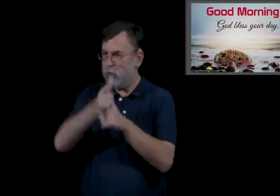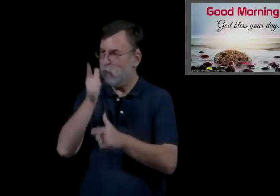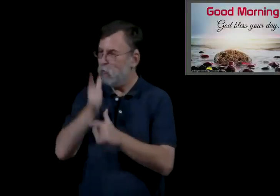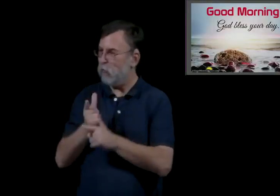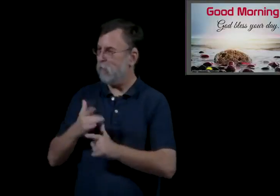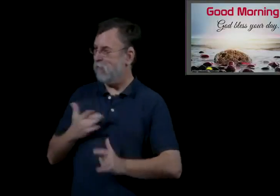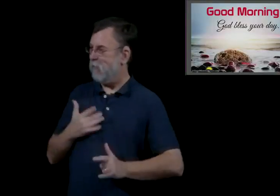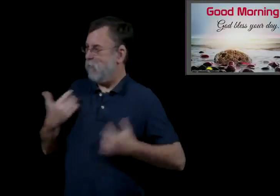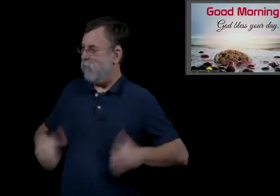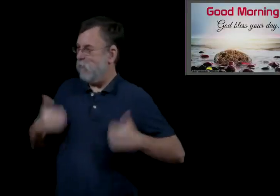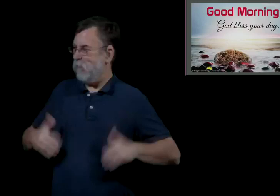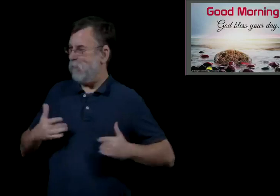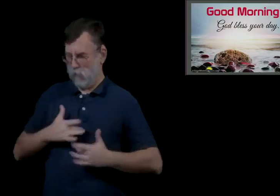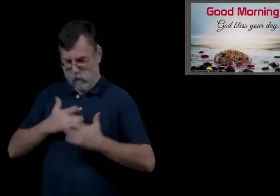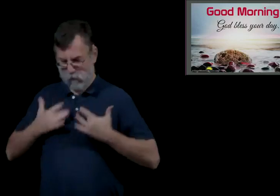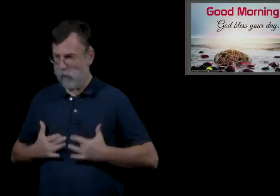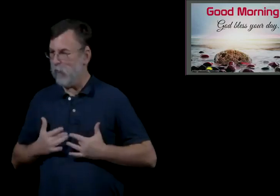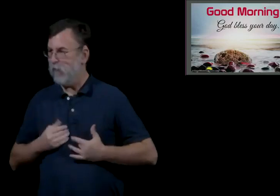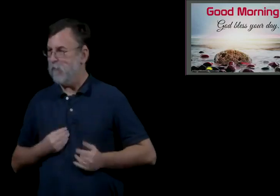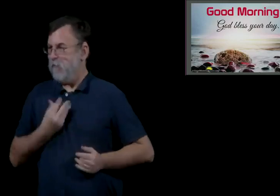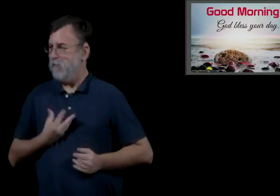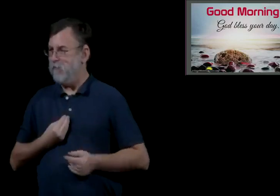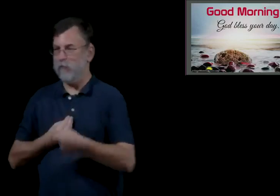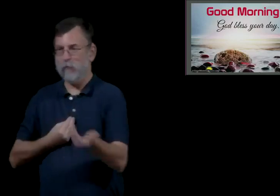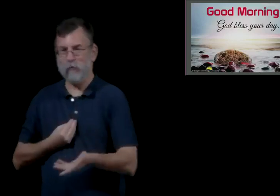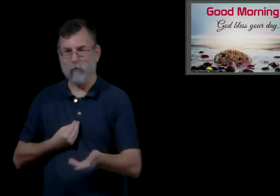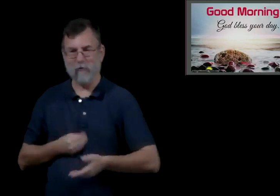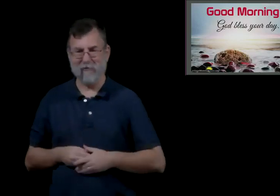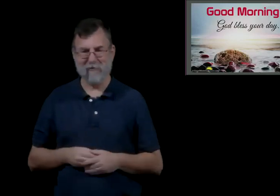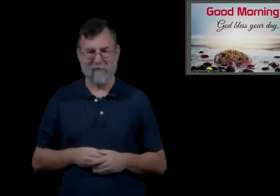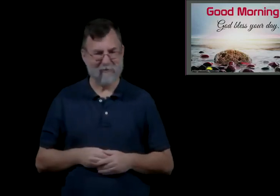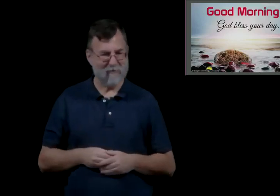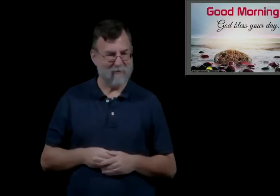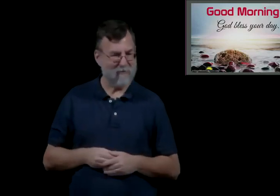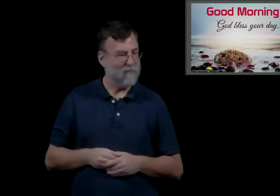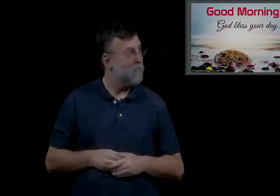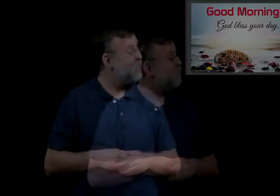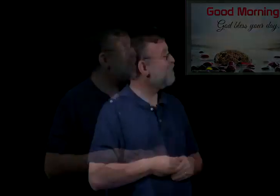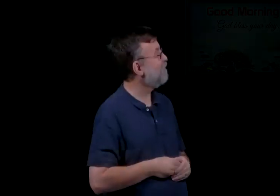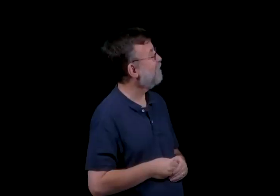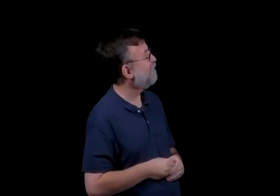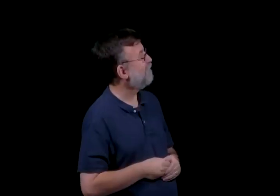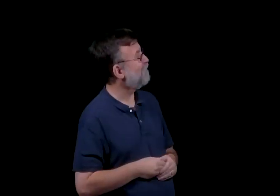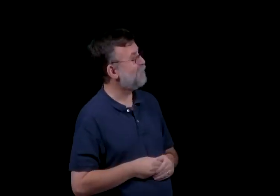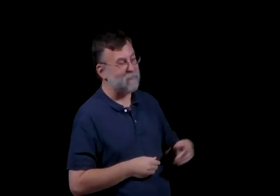Lord, our brothers and sisters in Christ. We're going to get inspired this morning. Amen.